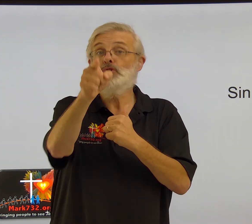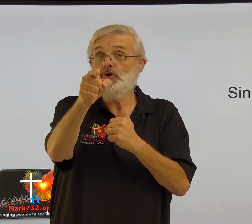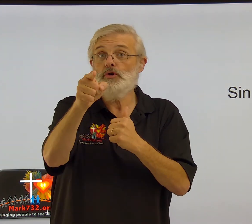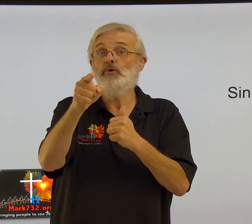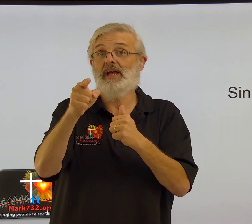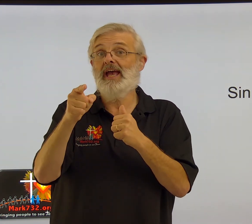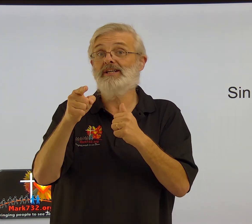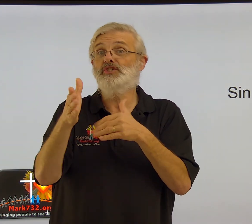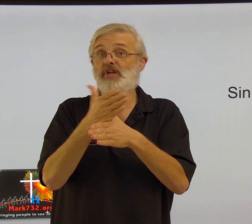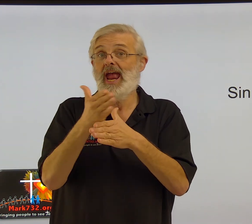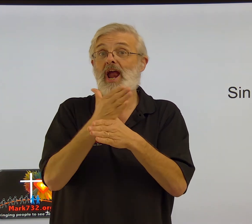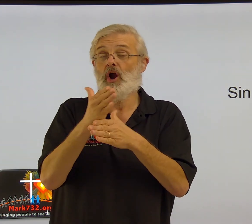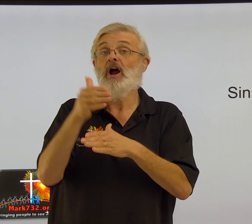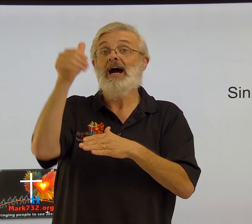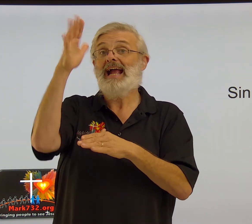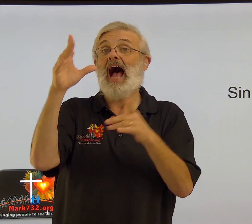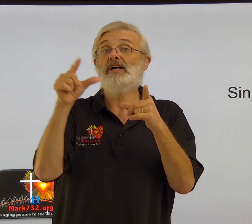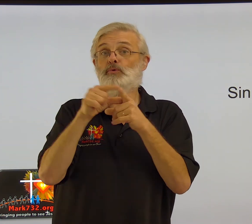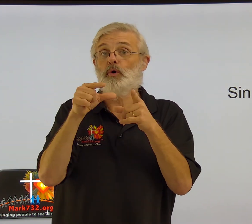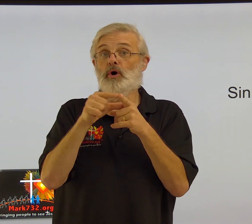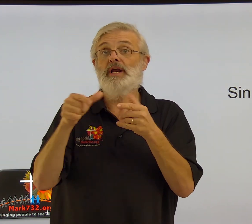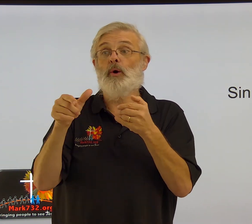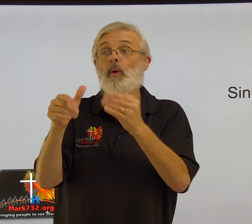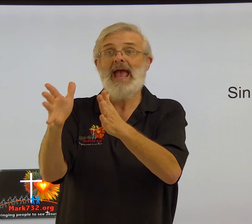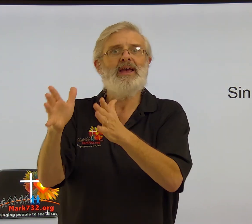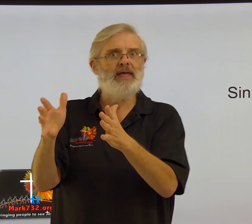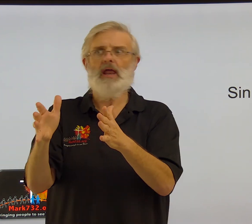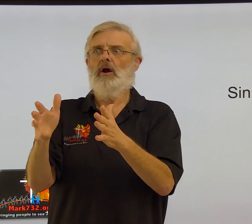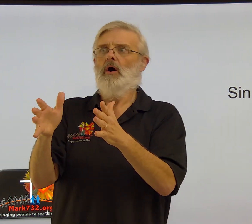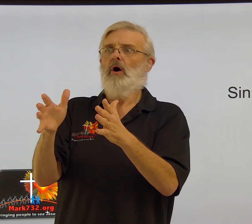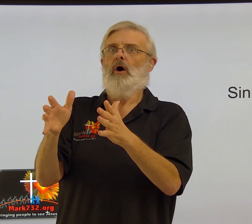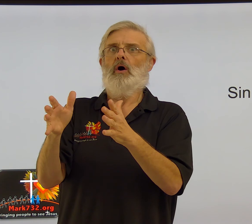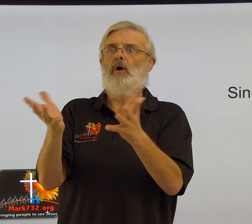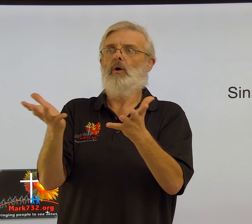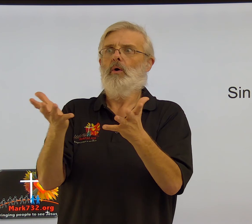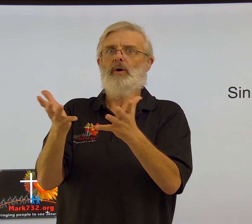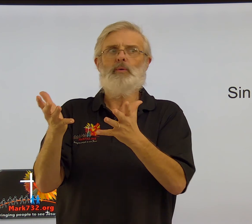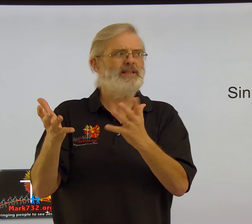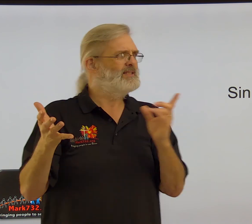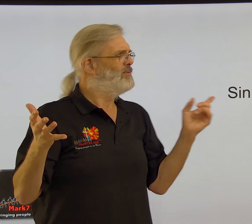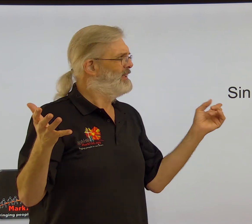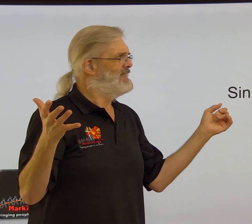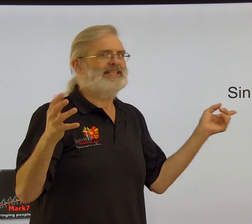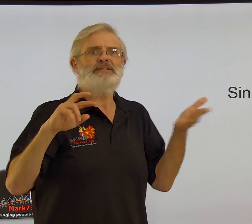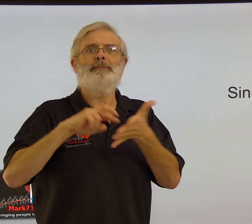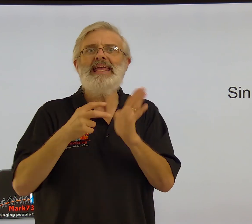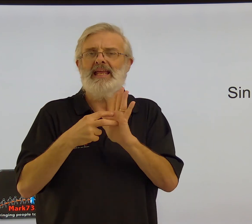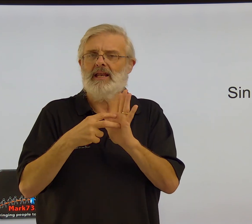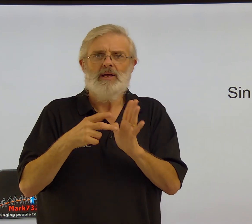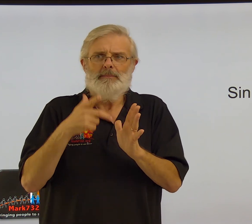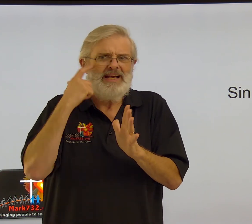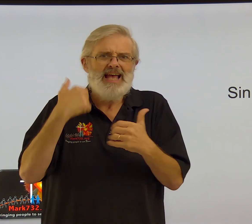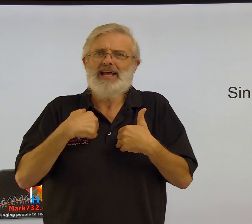you can share God's word in a way that, oh, what does this mean? Because I can talk